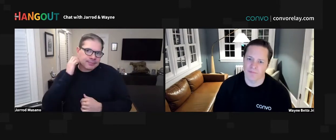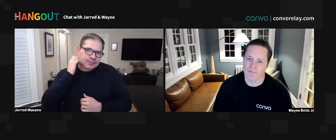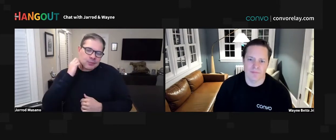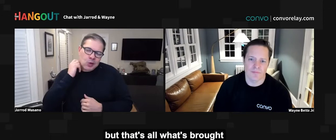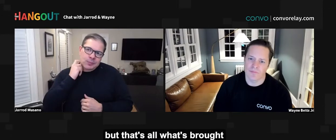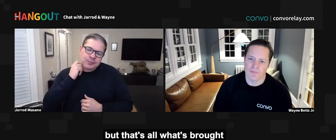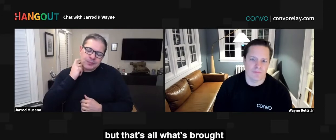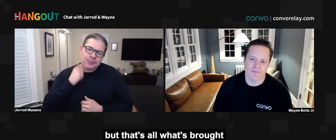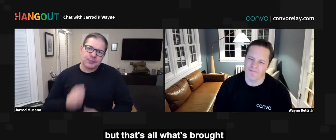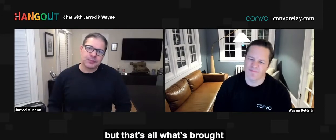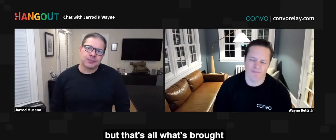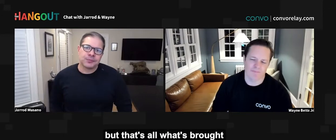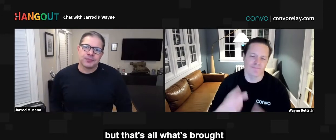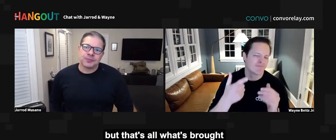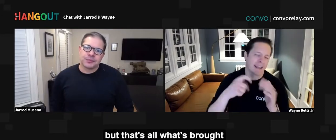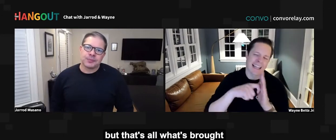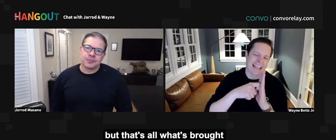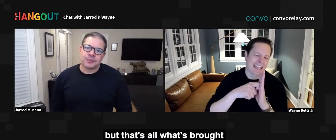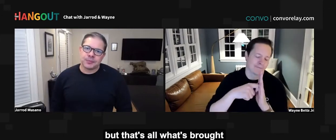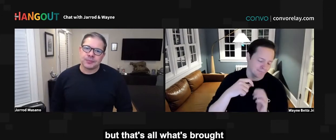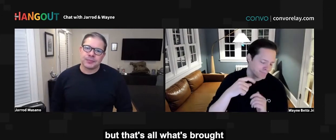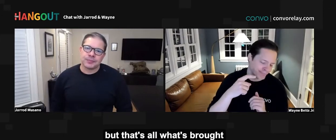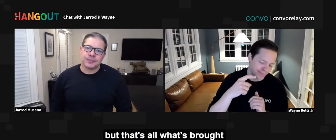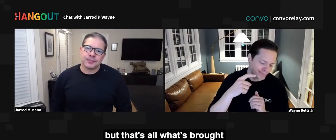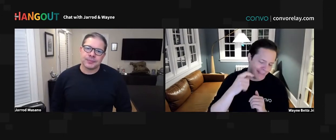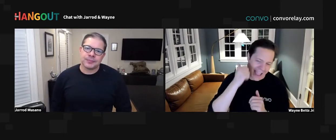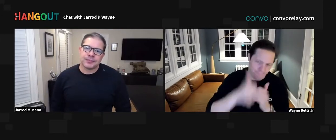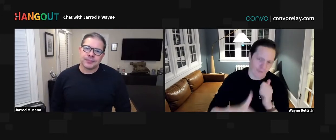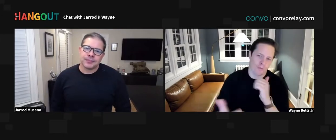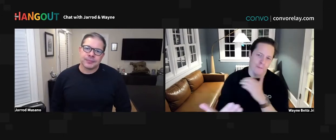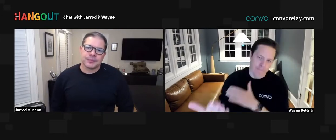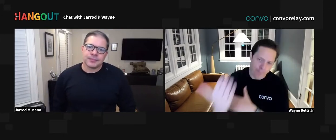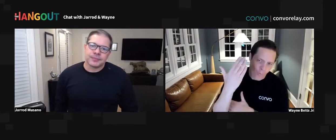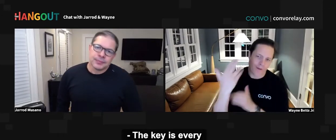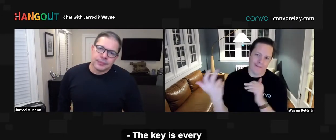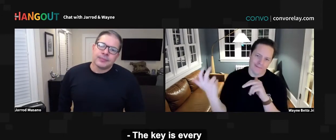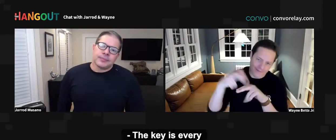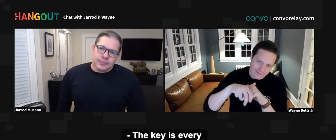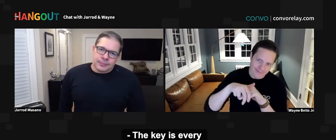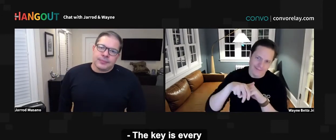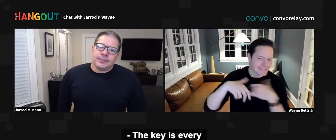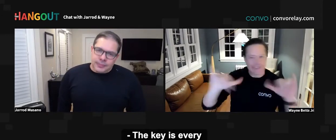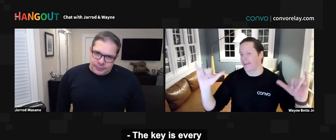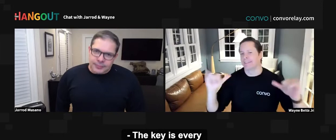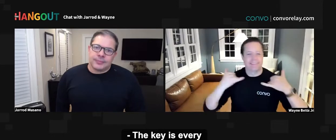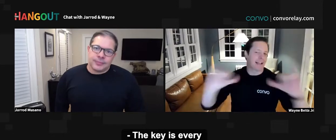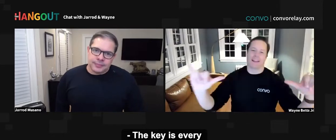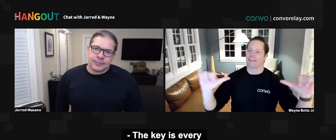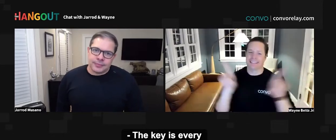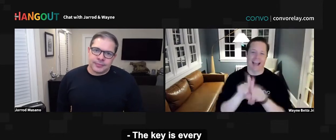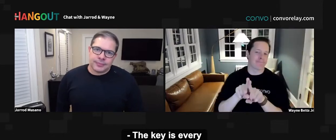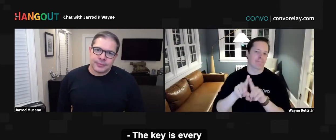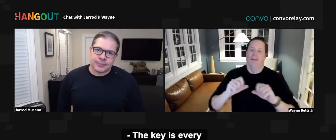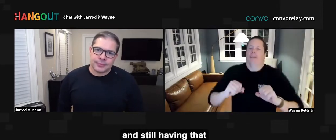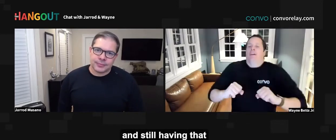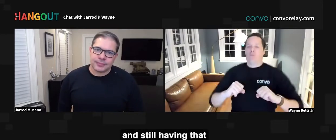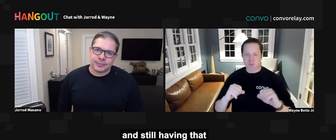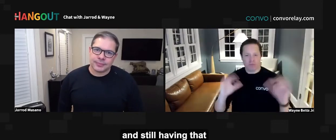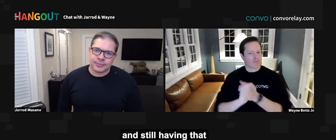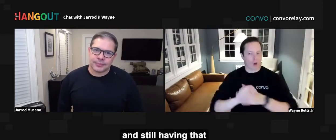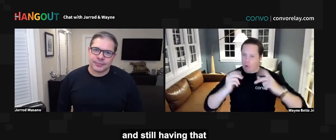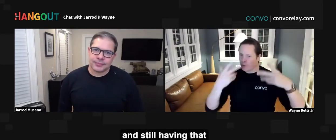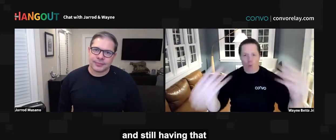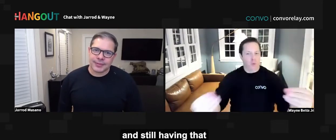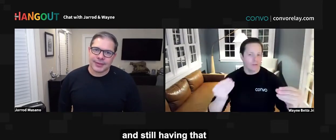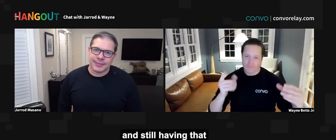that's all what's brought us to where we are today. The key is every morning getting up and